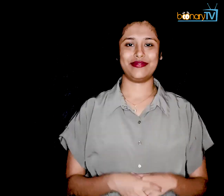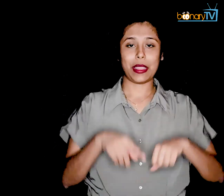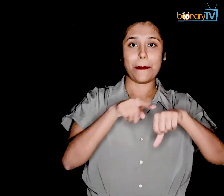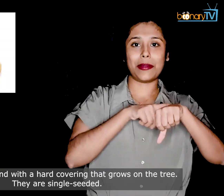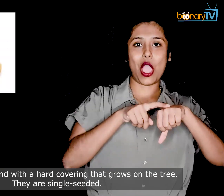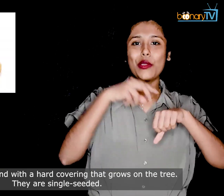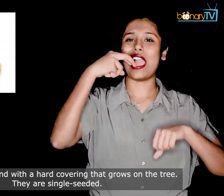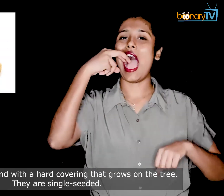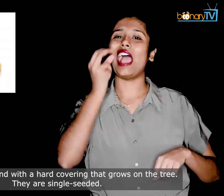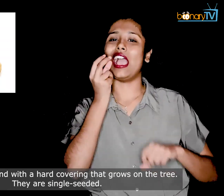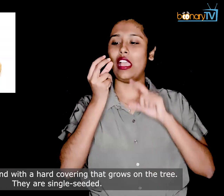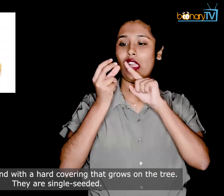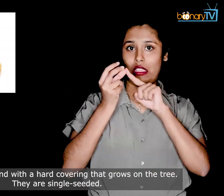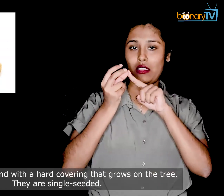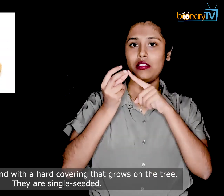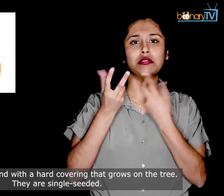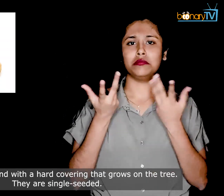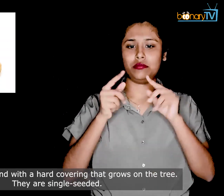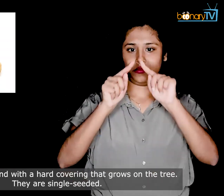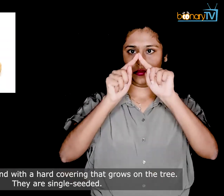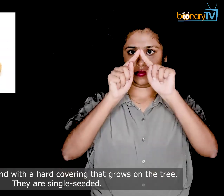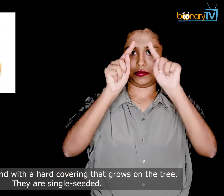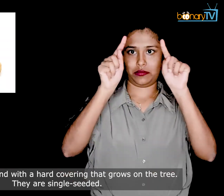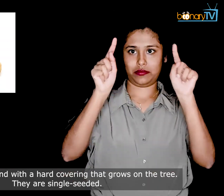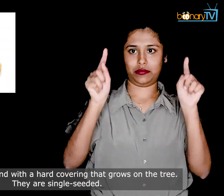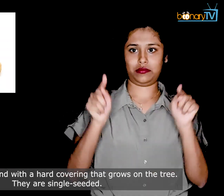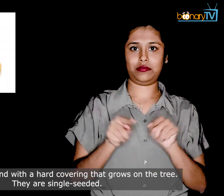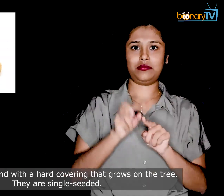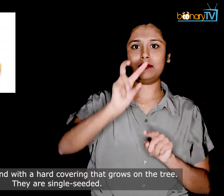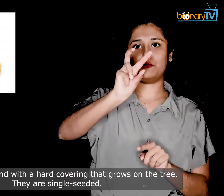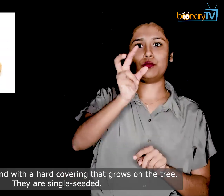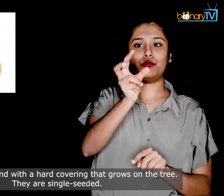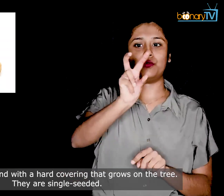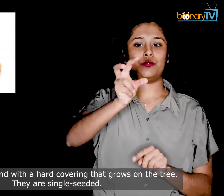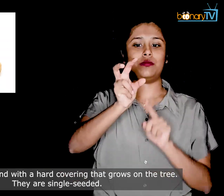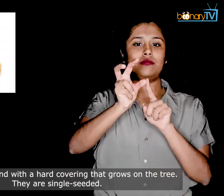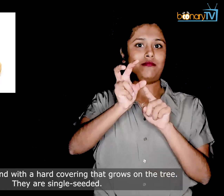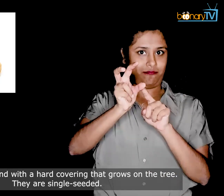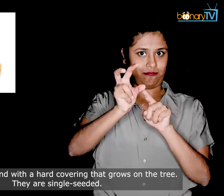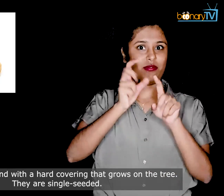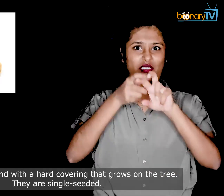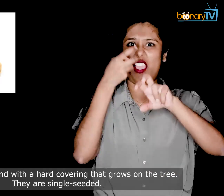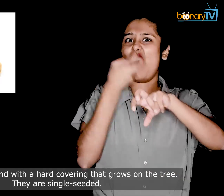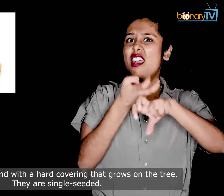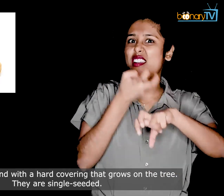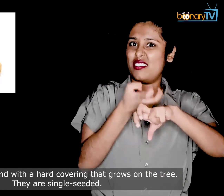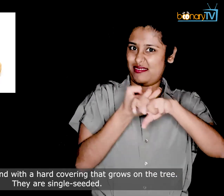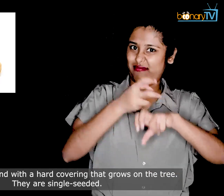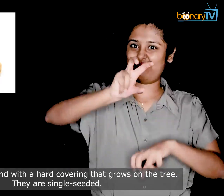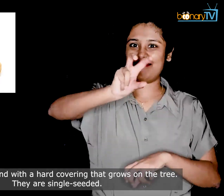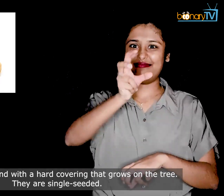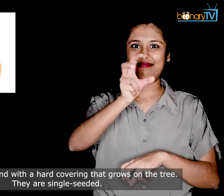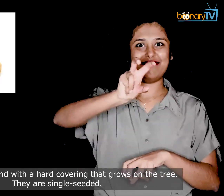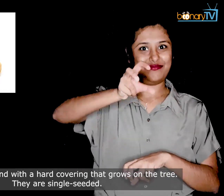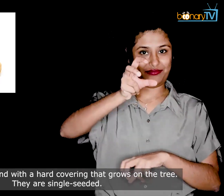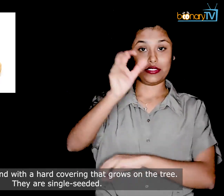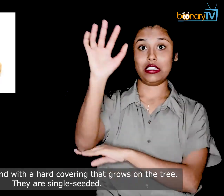walnuts are round with a hard covering that